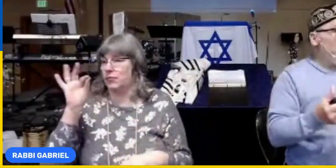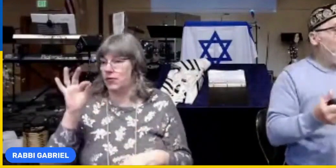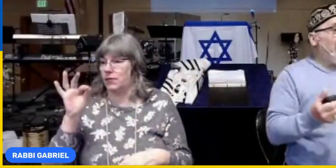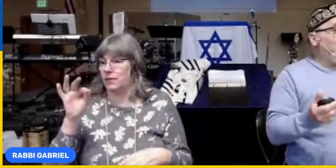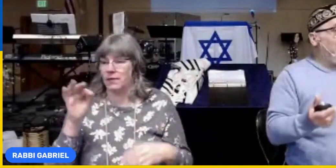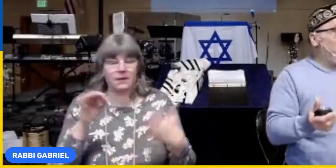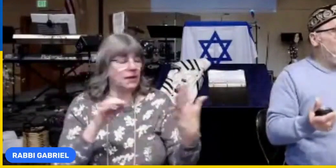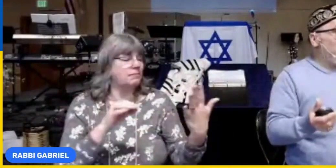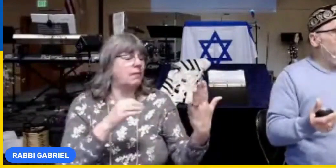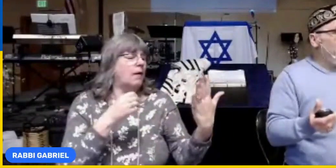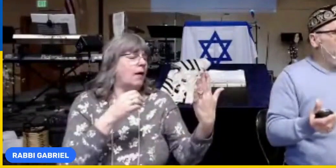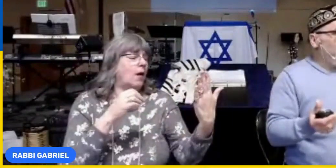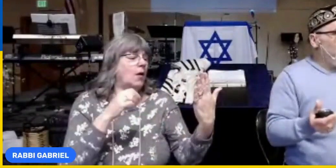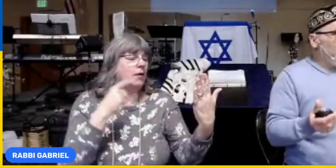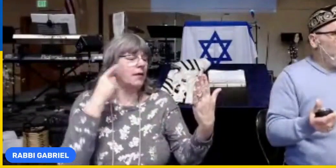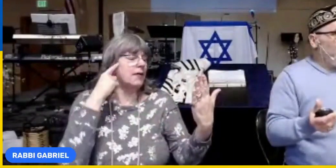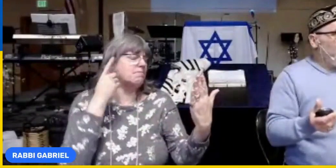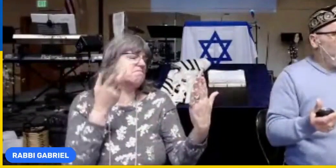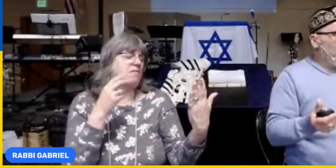through rationalization.